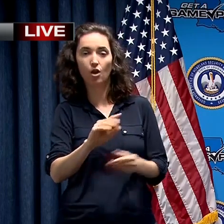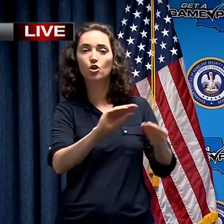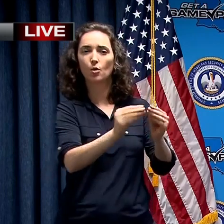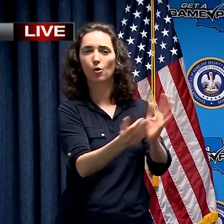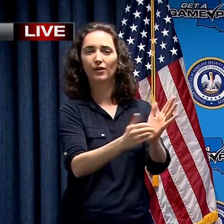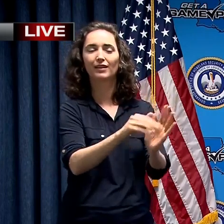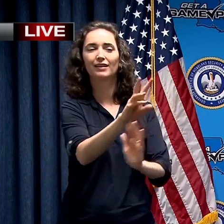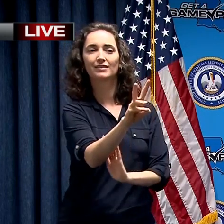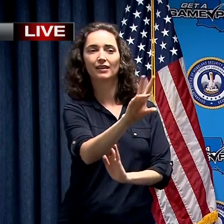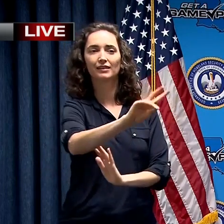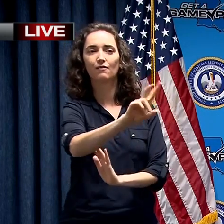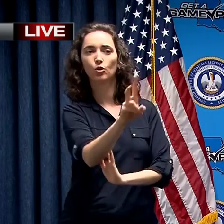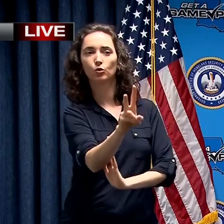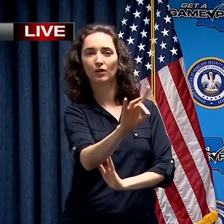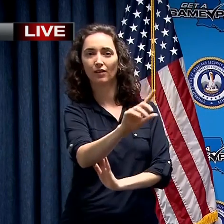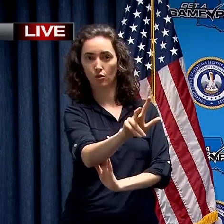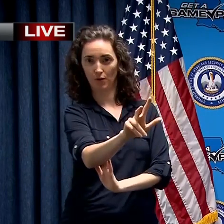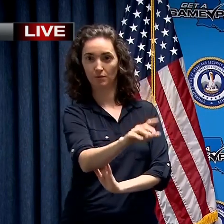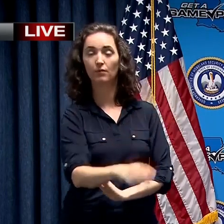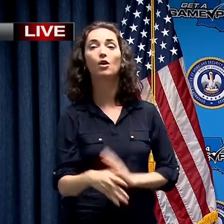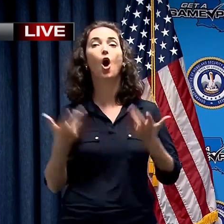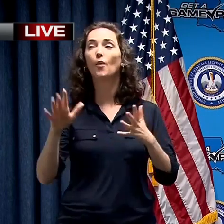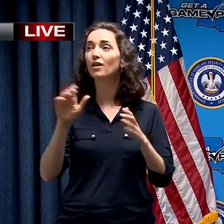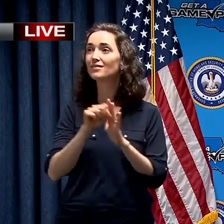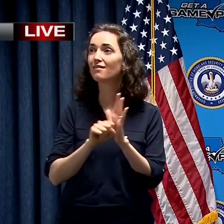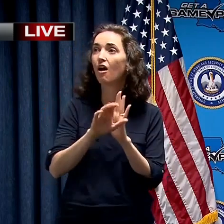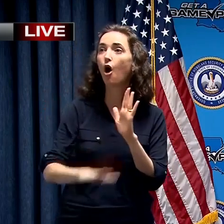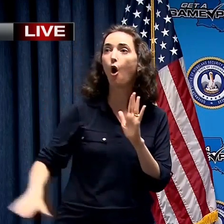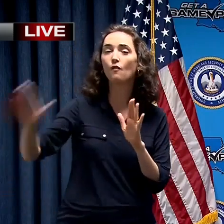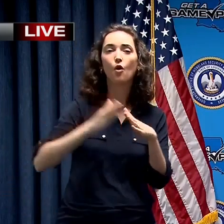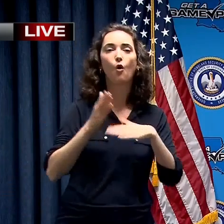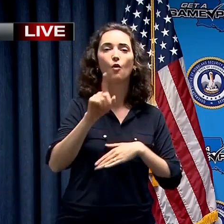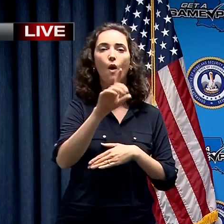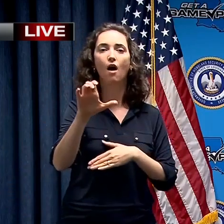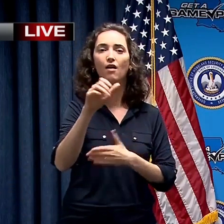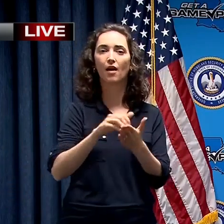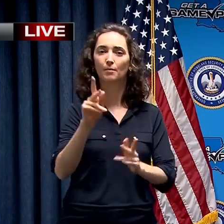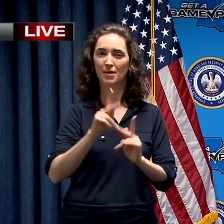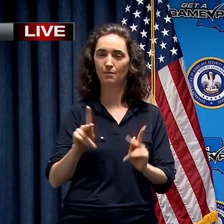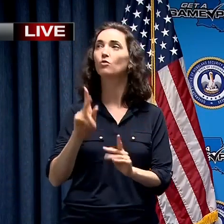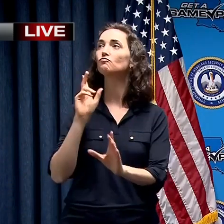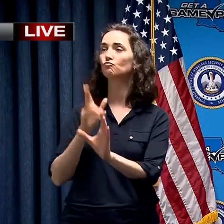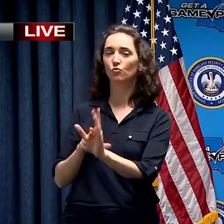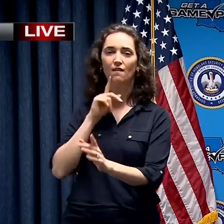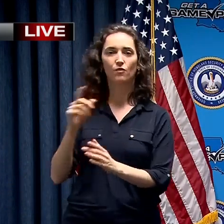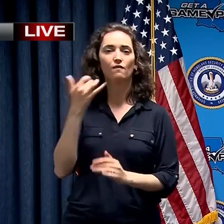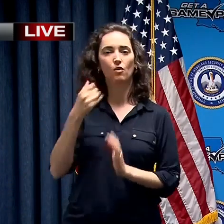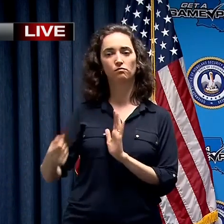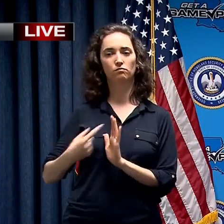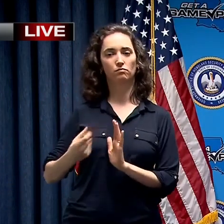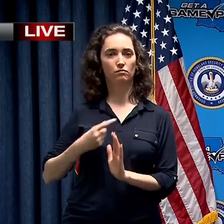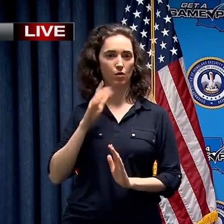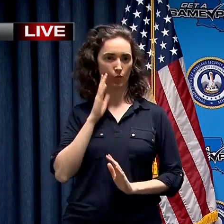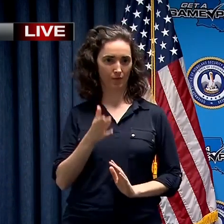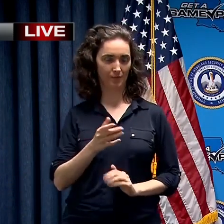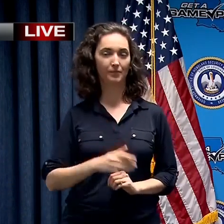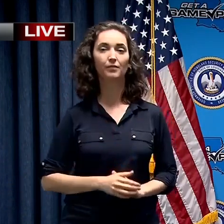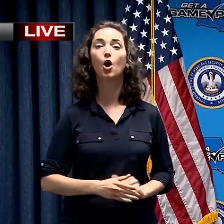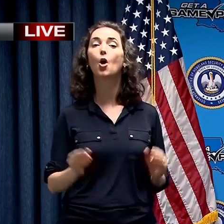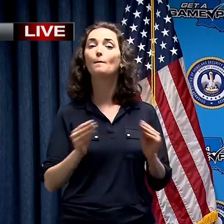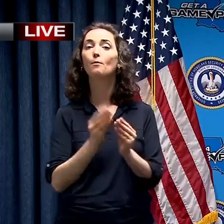than 100,000 people across the state have signed up for alerts. Additional information and resources are available